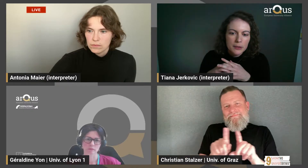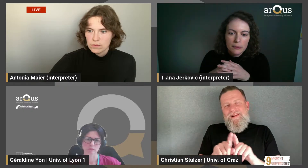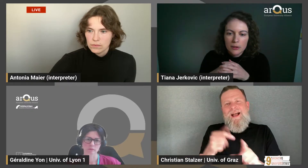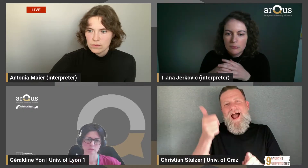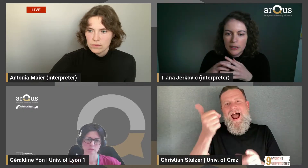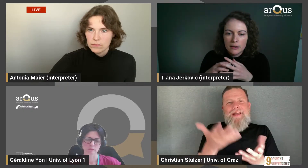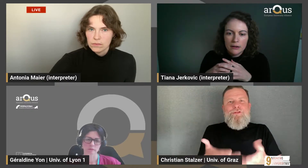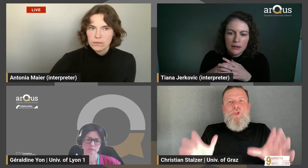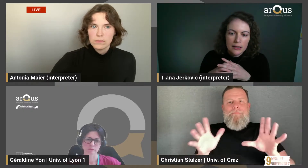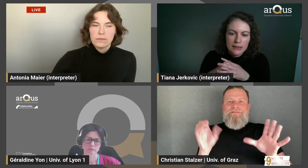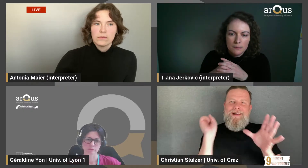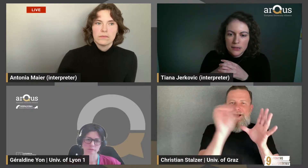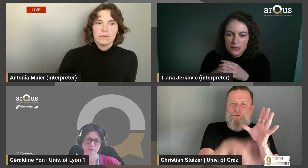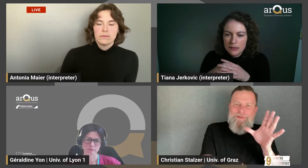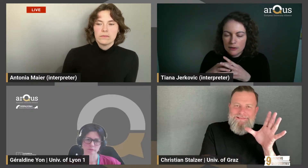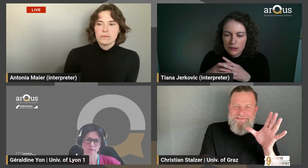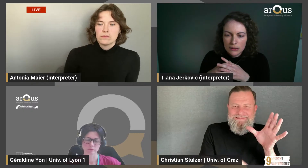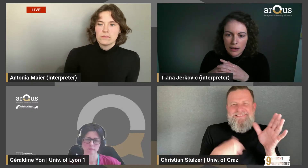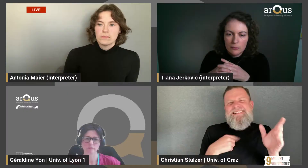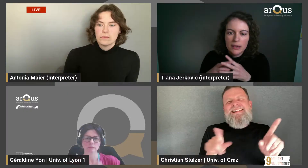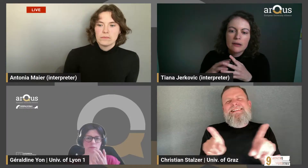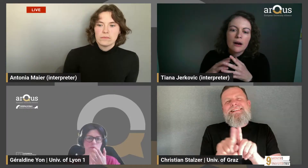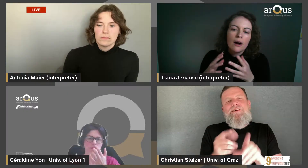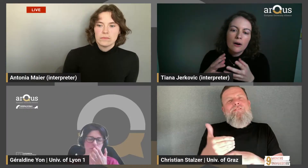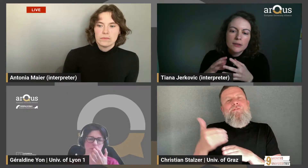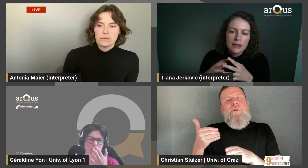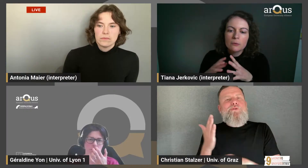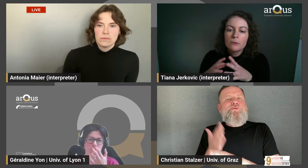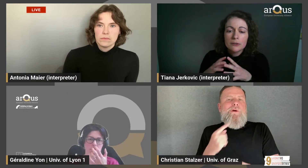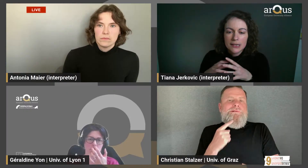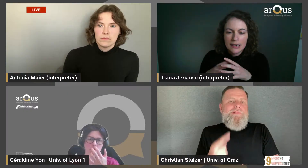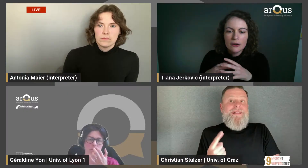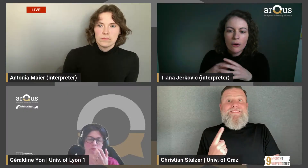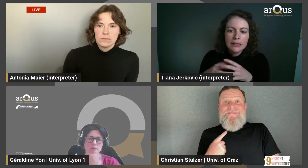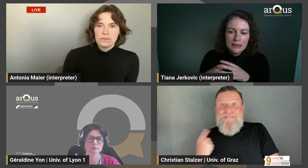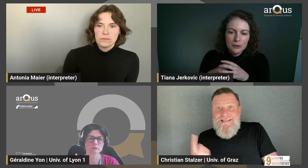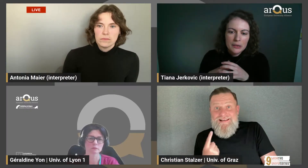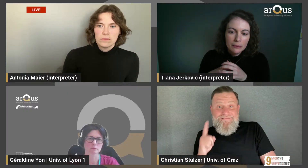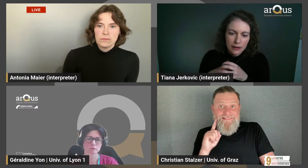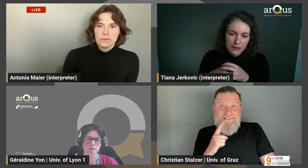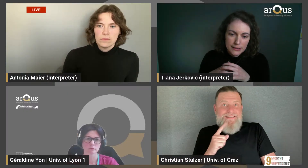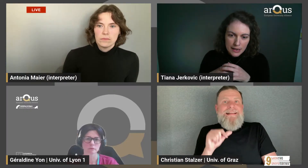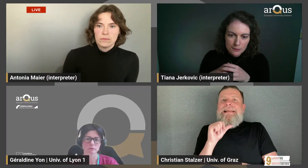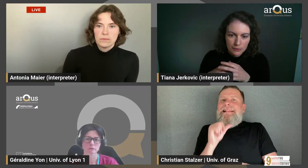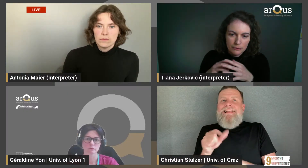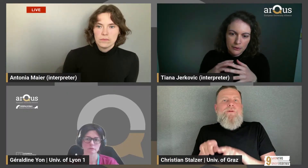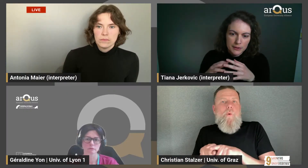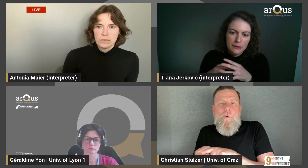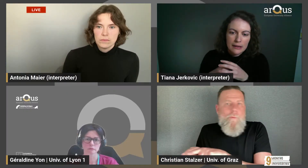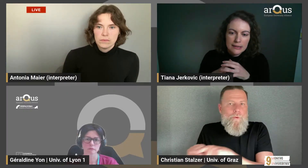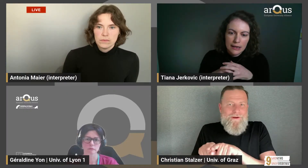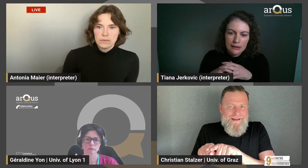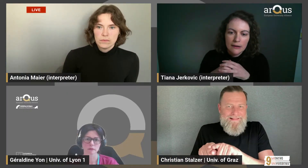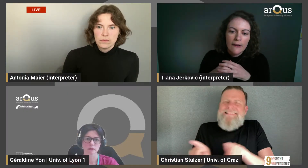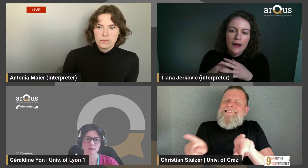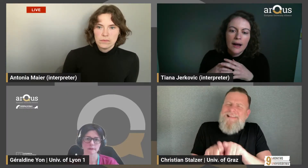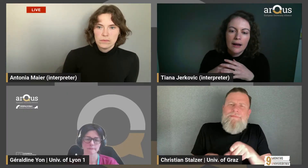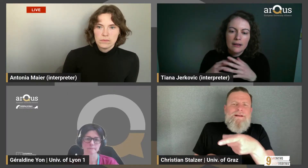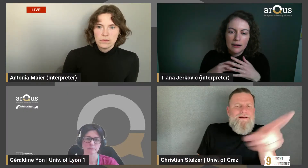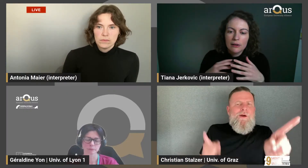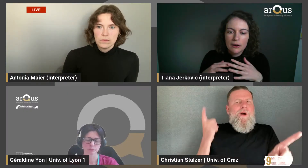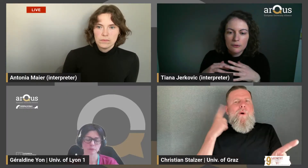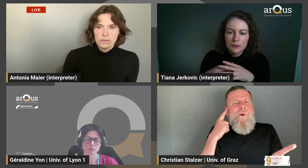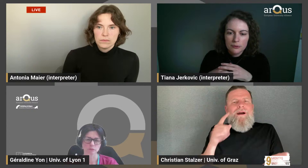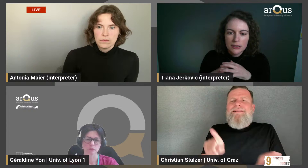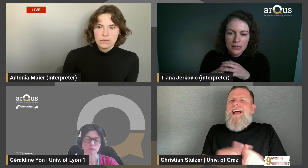some people might not accept this all the time. And also, I don't want to say that all hearing people are the same. Of course, you can't say it.